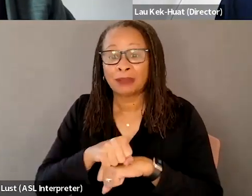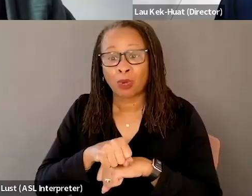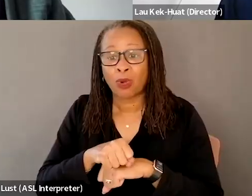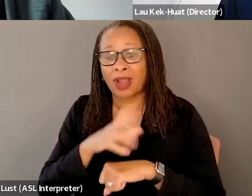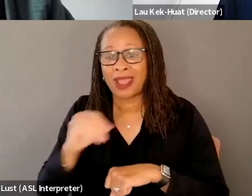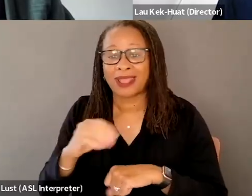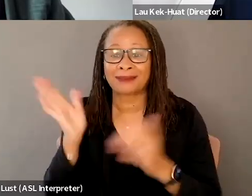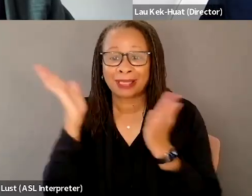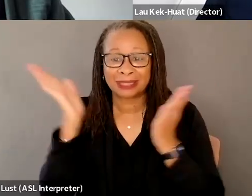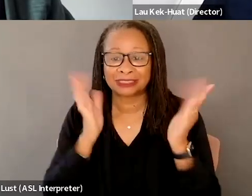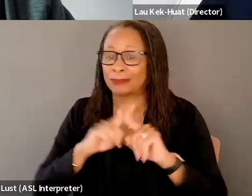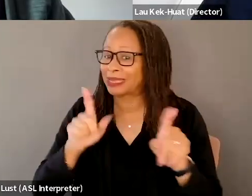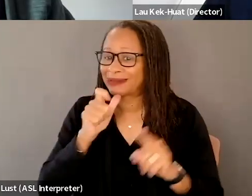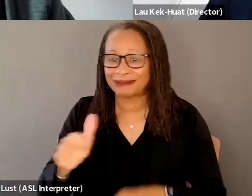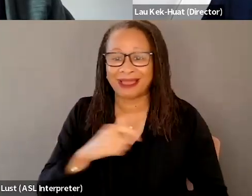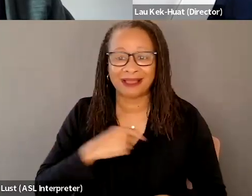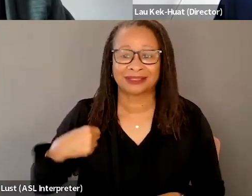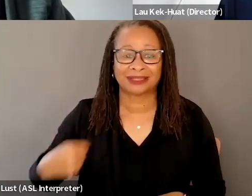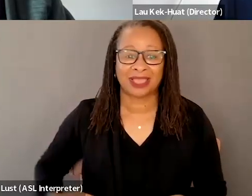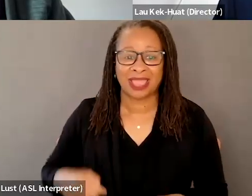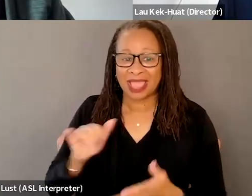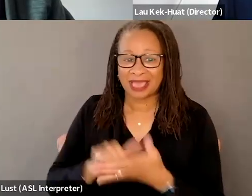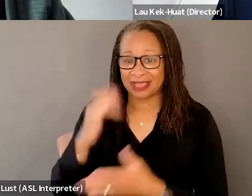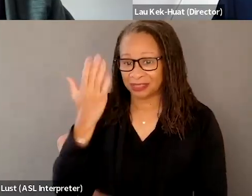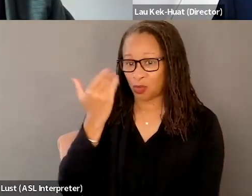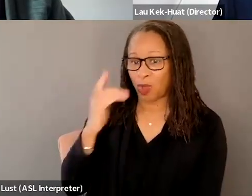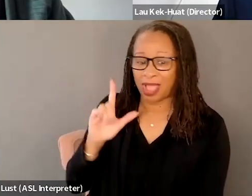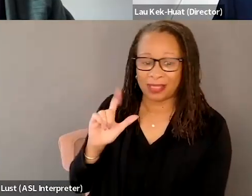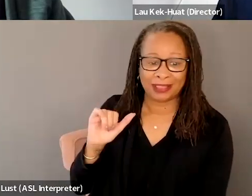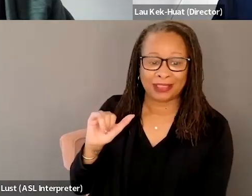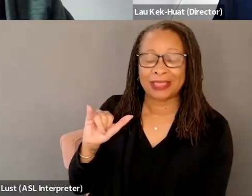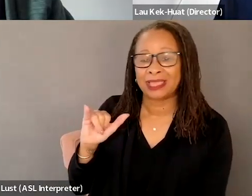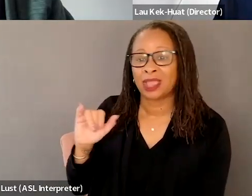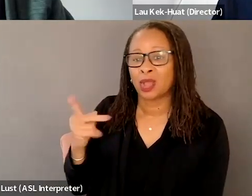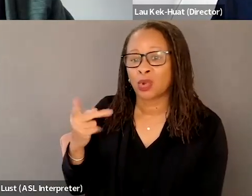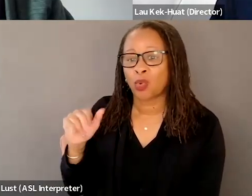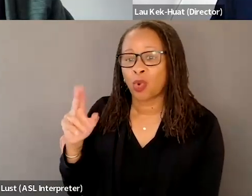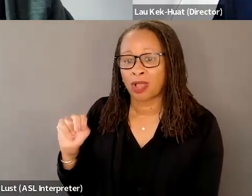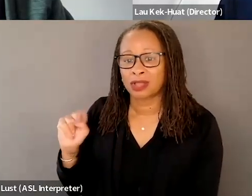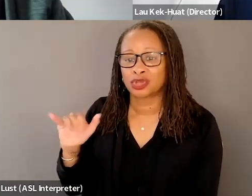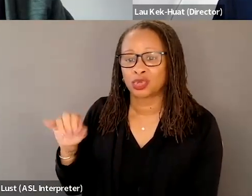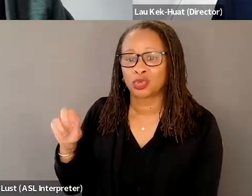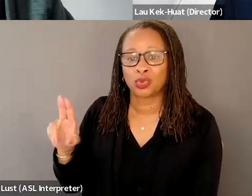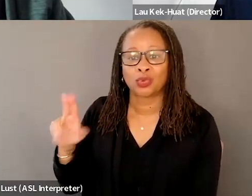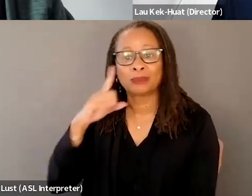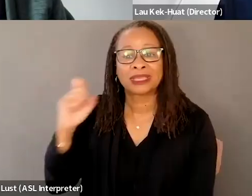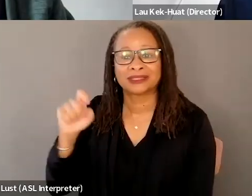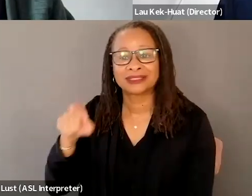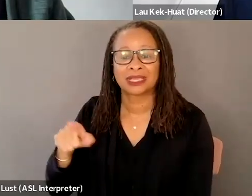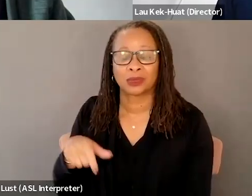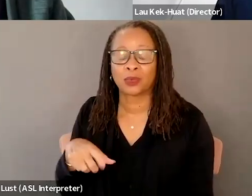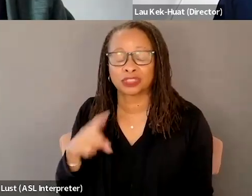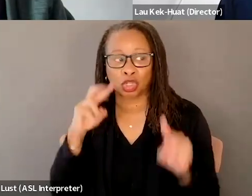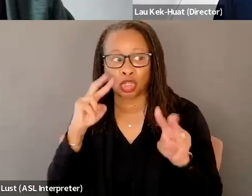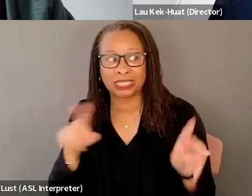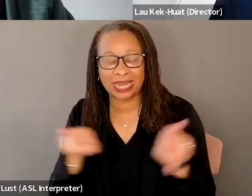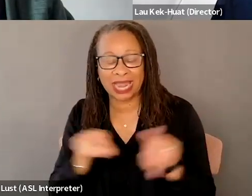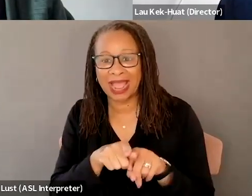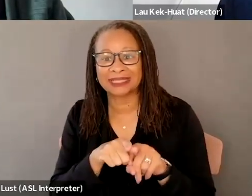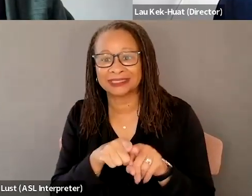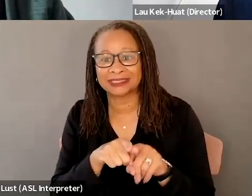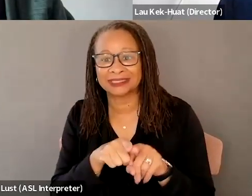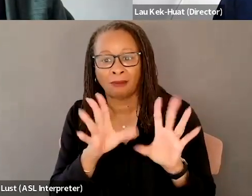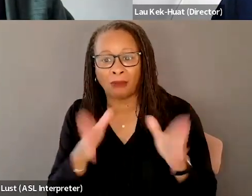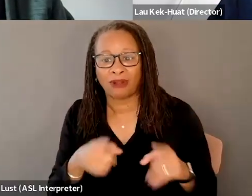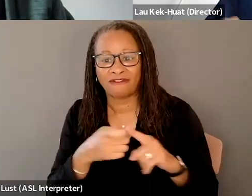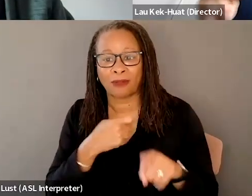Is that the reason why Lee Kuan Yew worked for the Japanese news agency, that he was treated as a Peranakan? I guess that is one of the